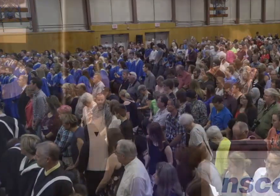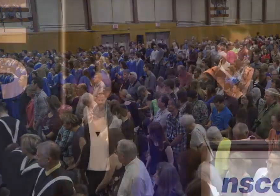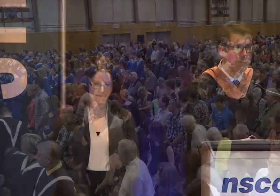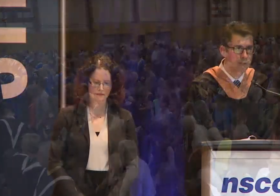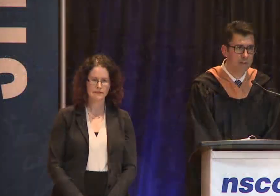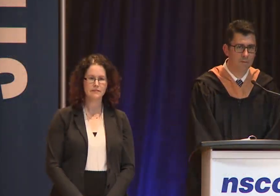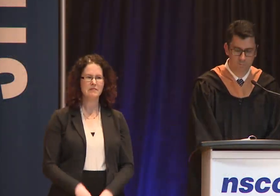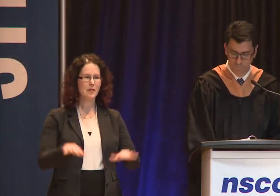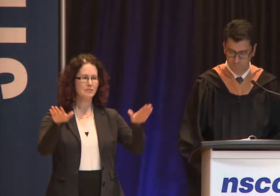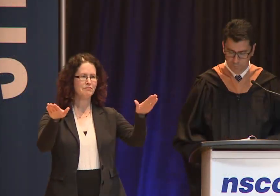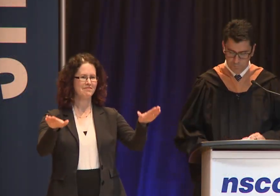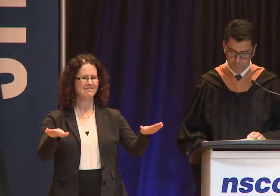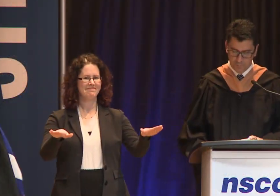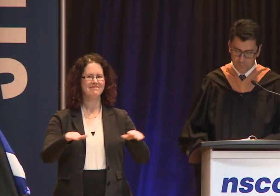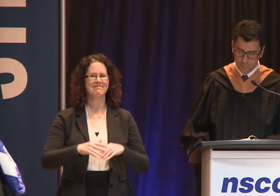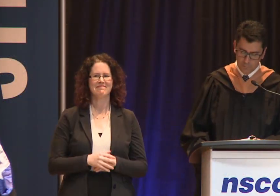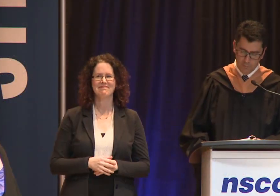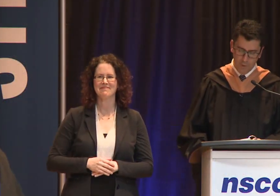Please be seated.